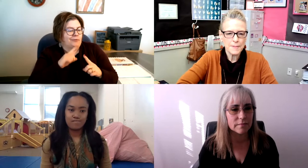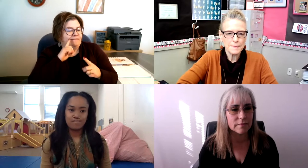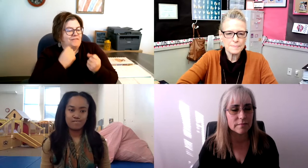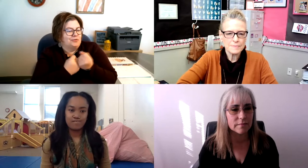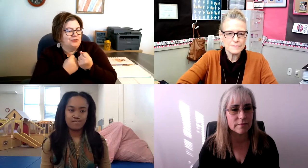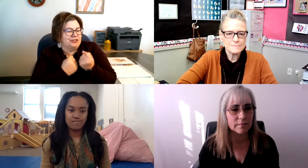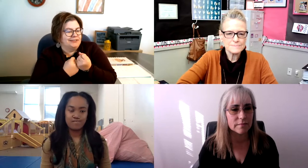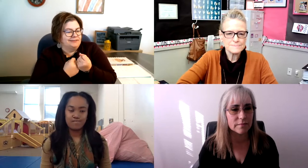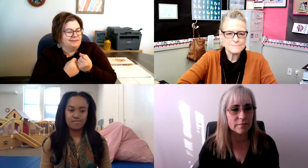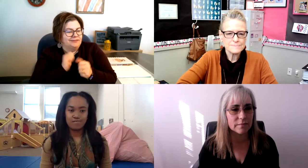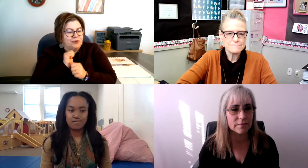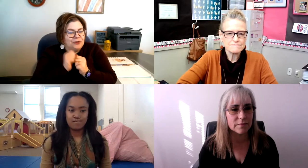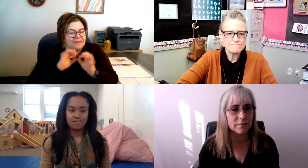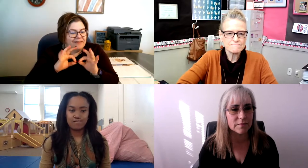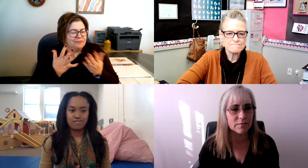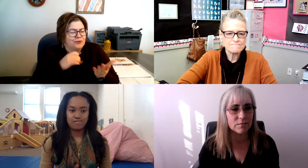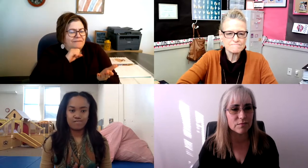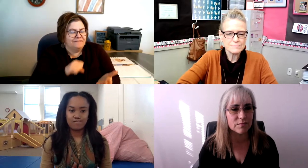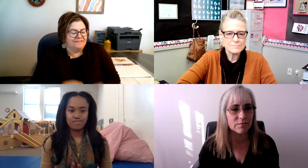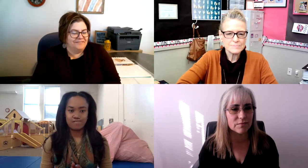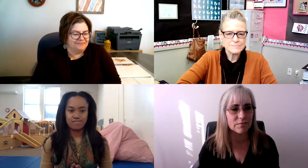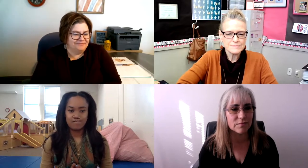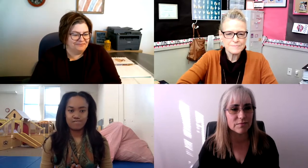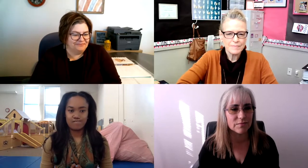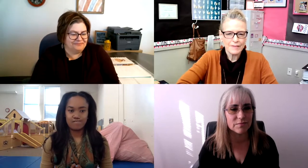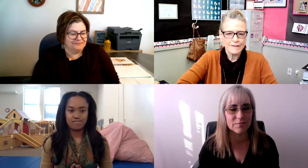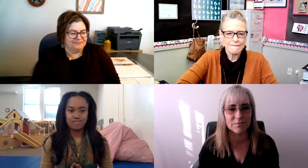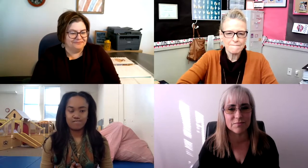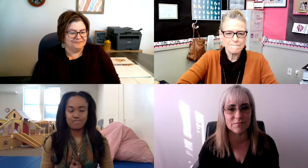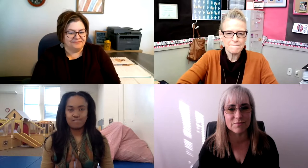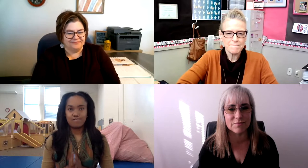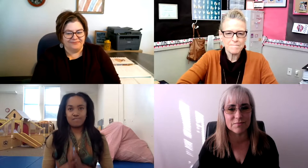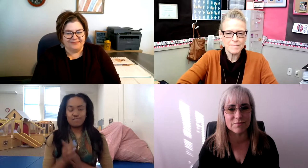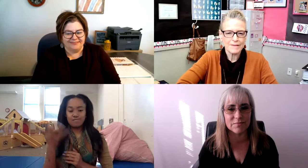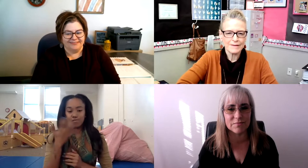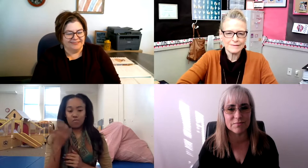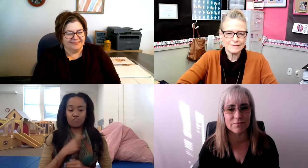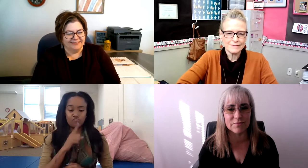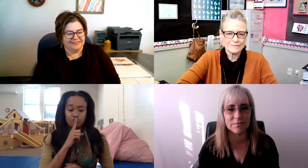What do you love about deaf services and working with families?